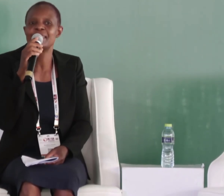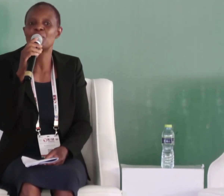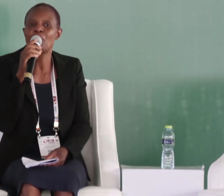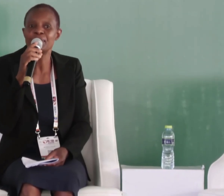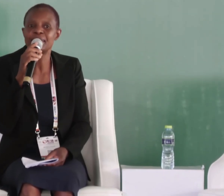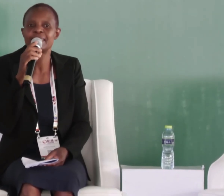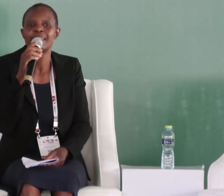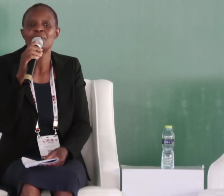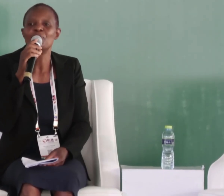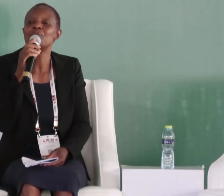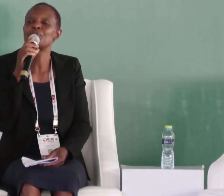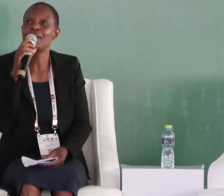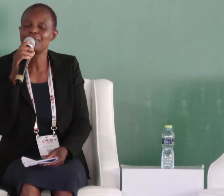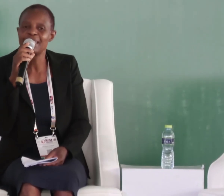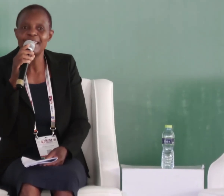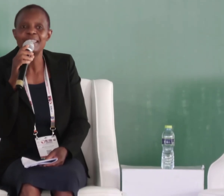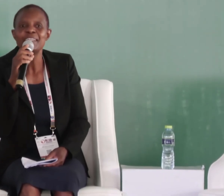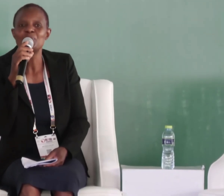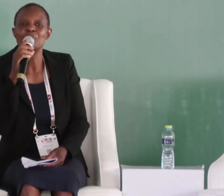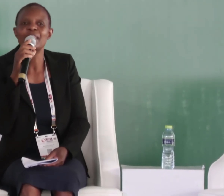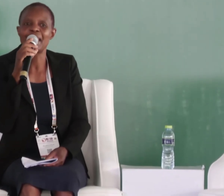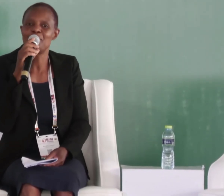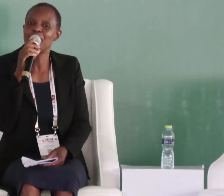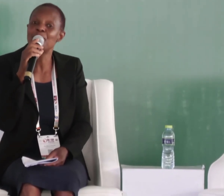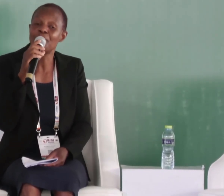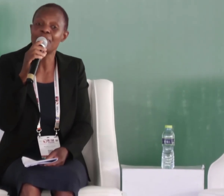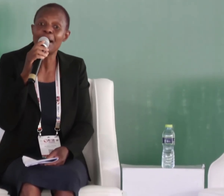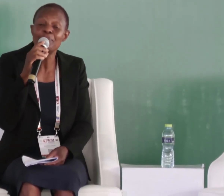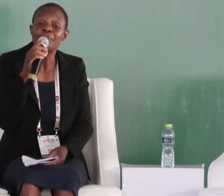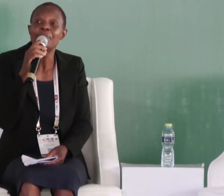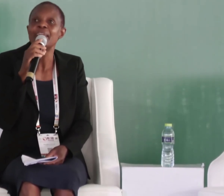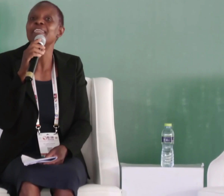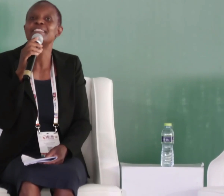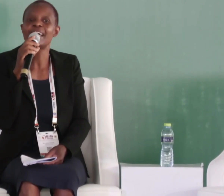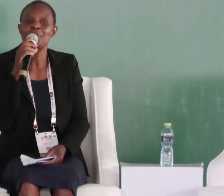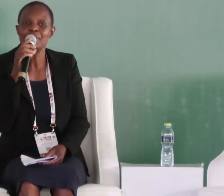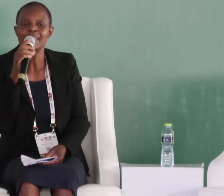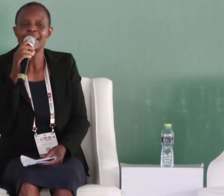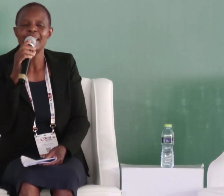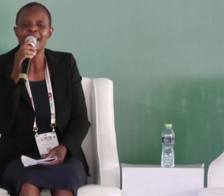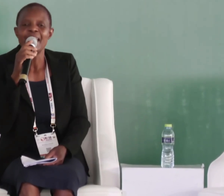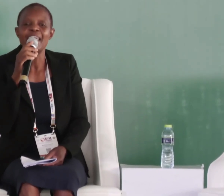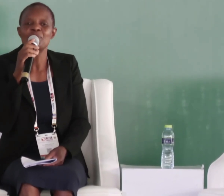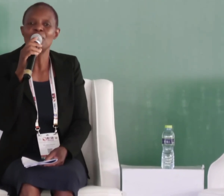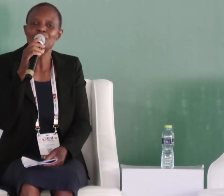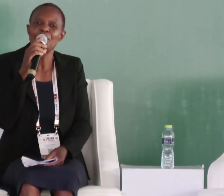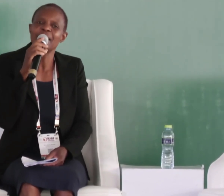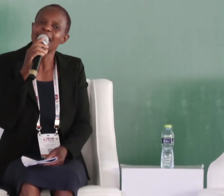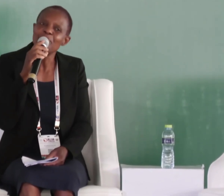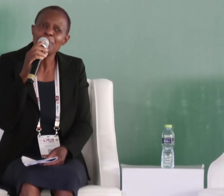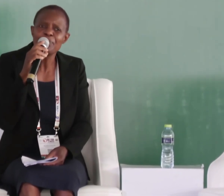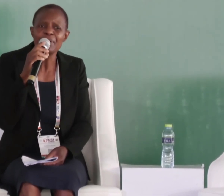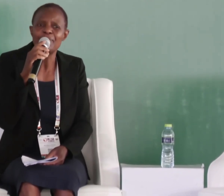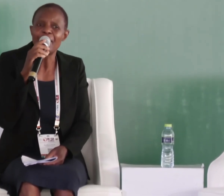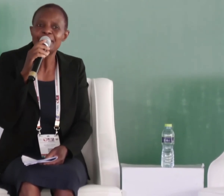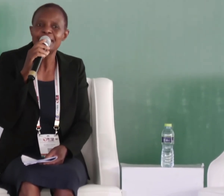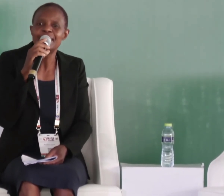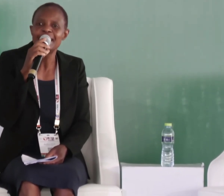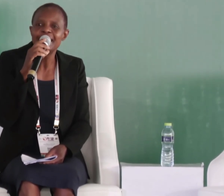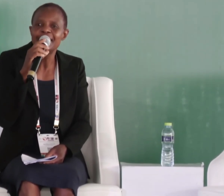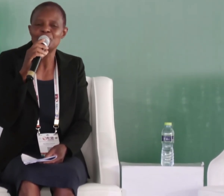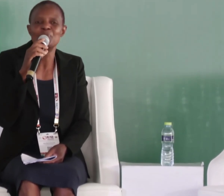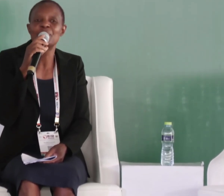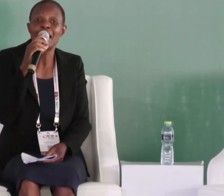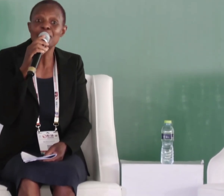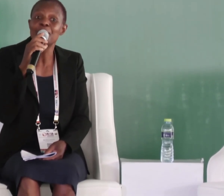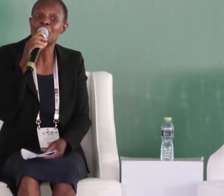given the costs of traveling to the KP program in town, and also the KP program outreach